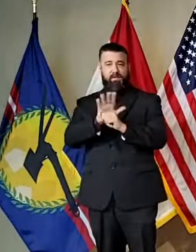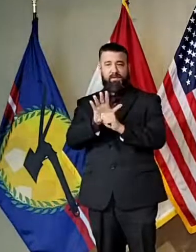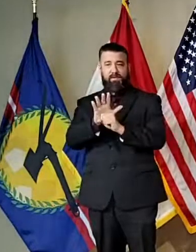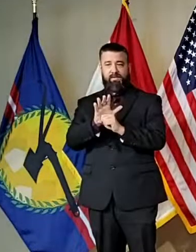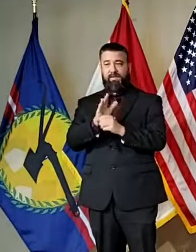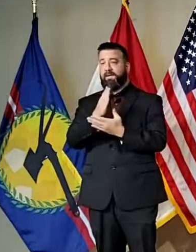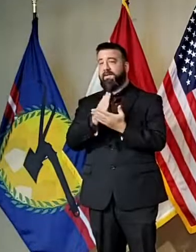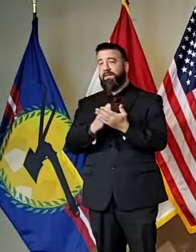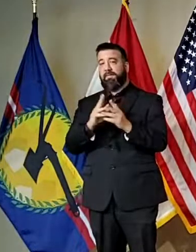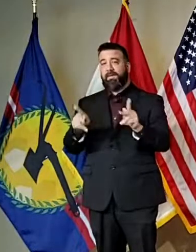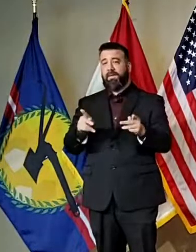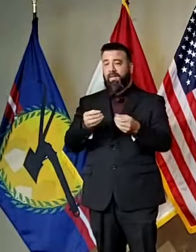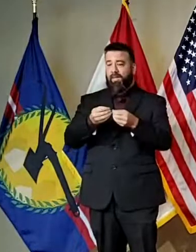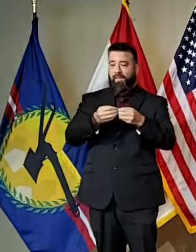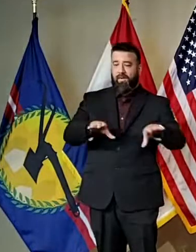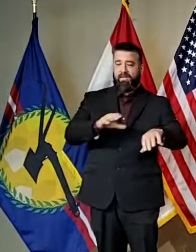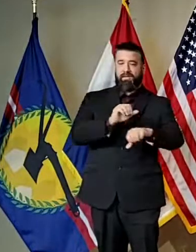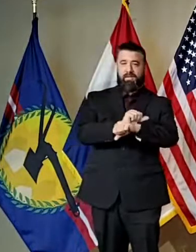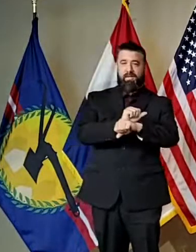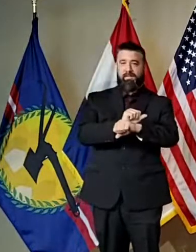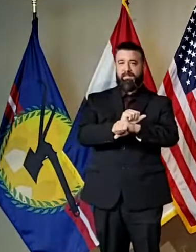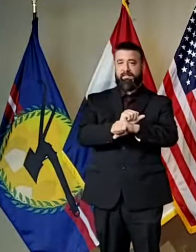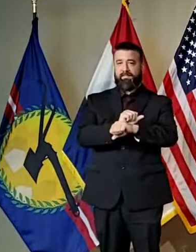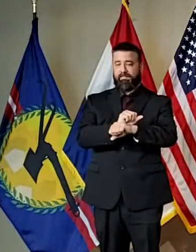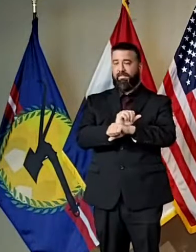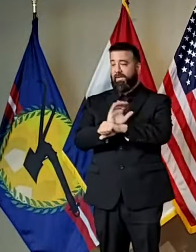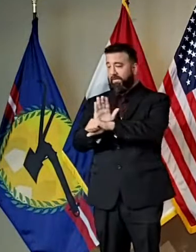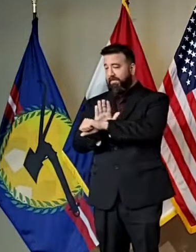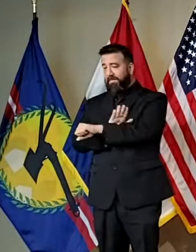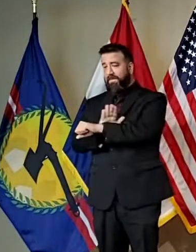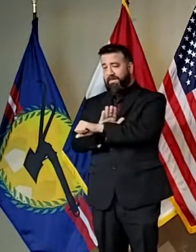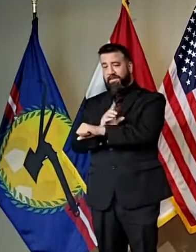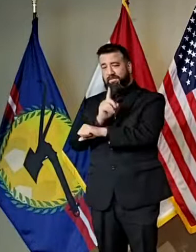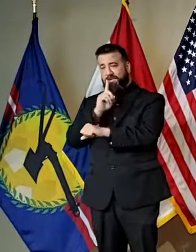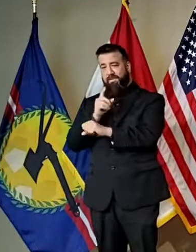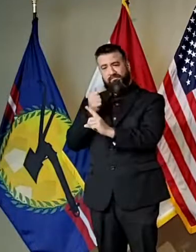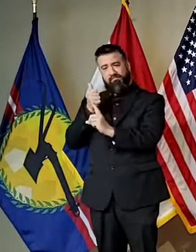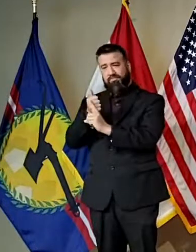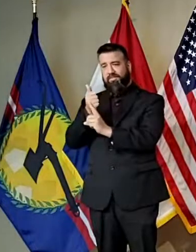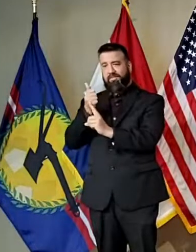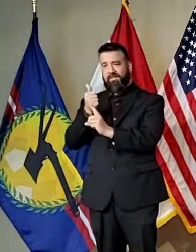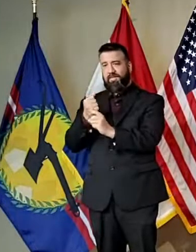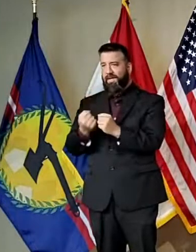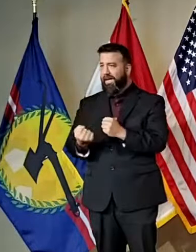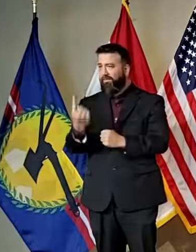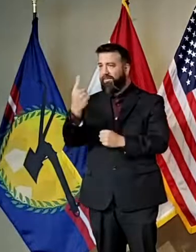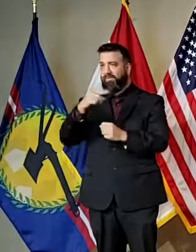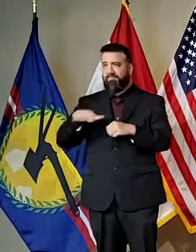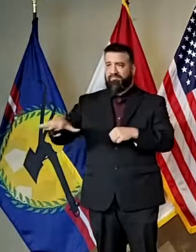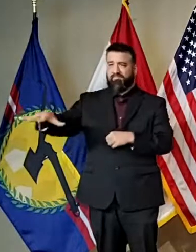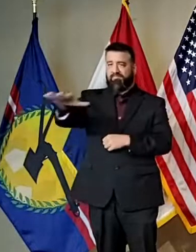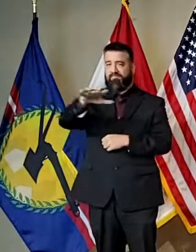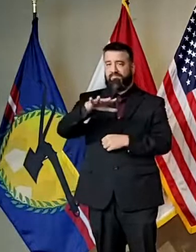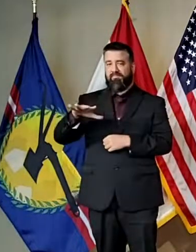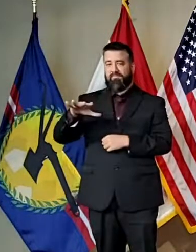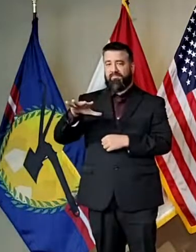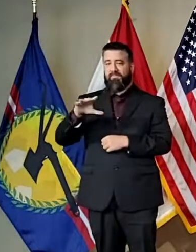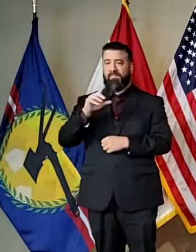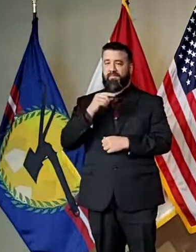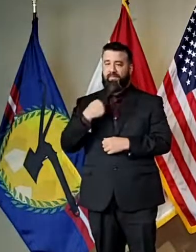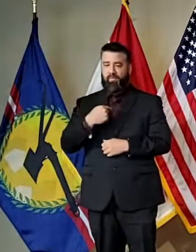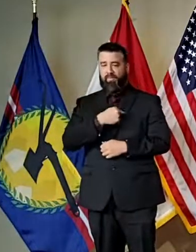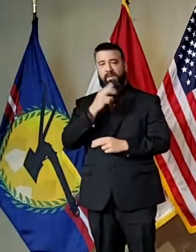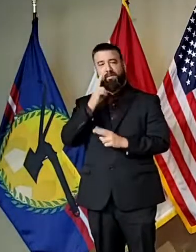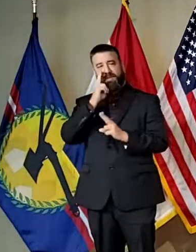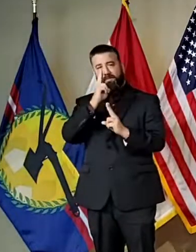lost their jobs. Businesses have been impacted, and this has hit everyone in our community. And we respect,